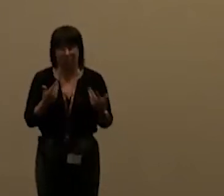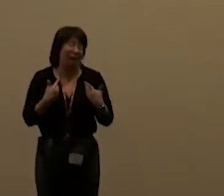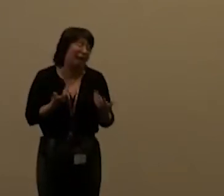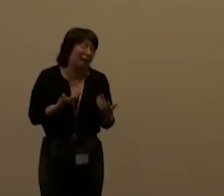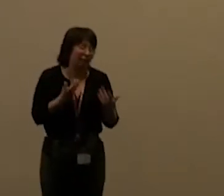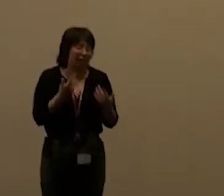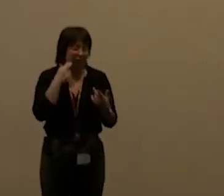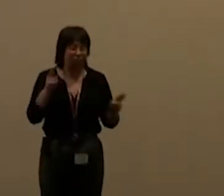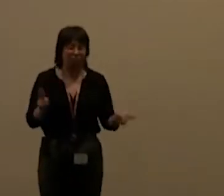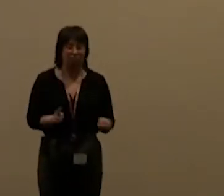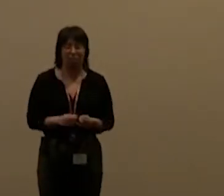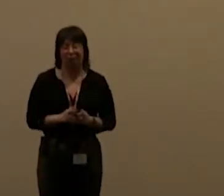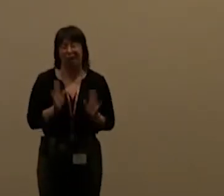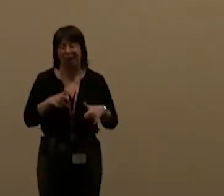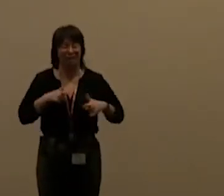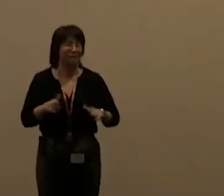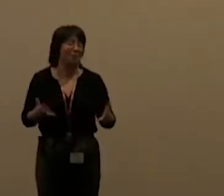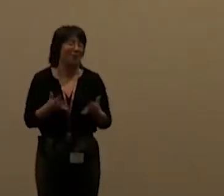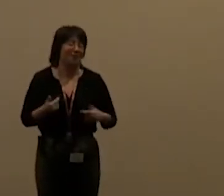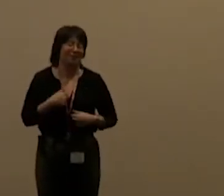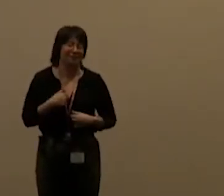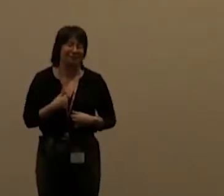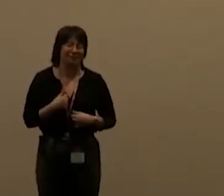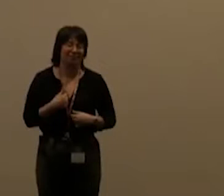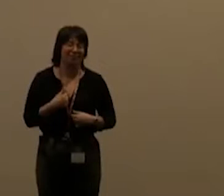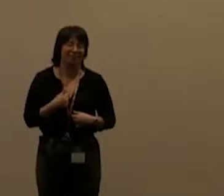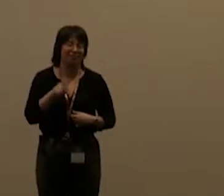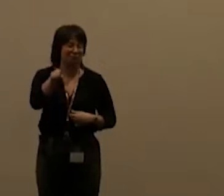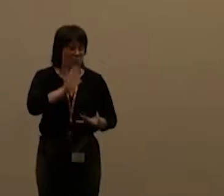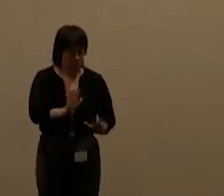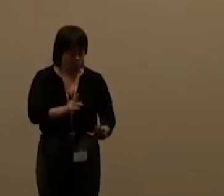died off by now, but I still play it. And so we have...